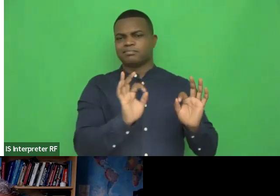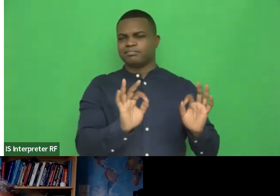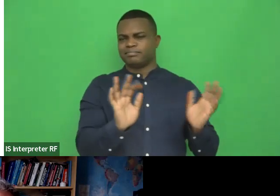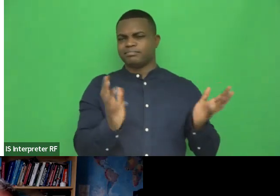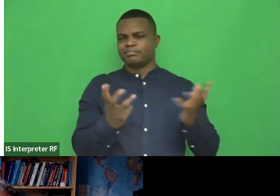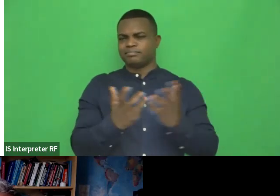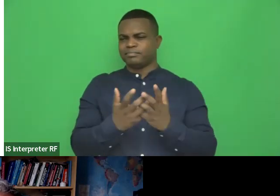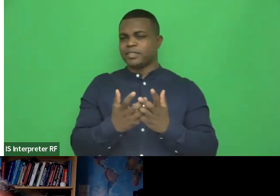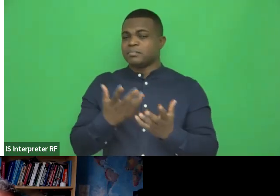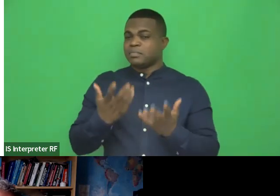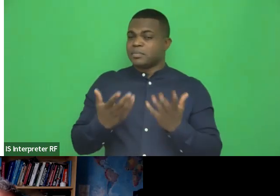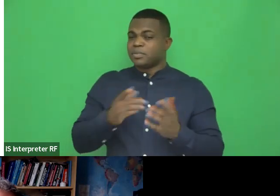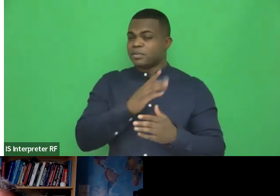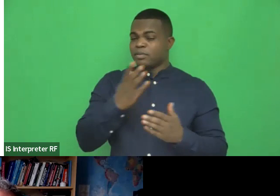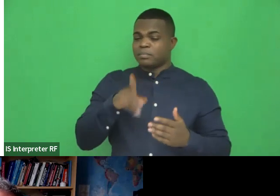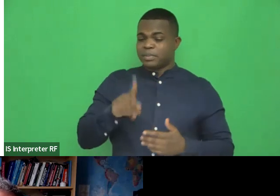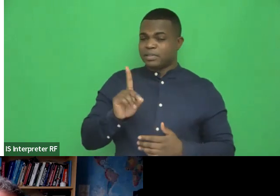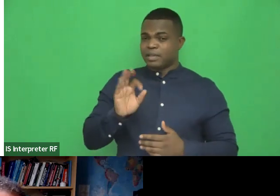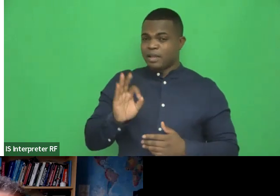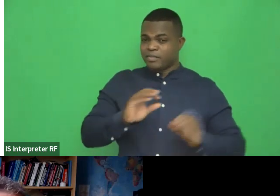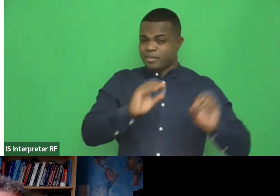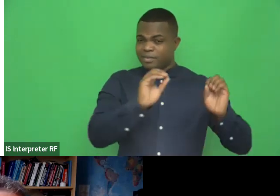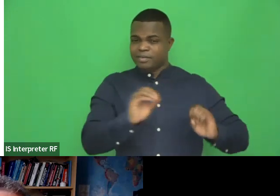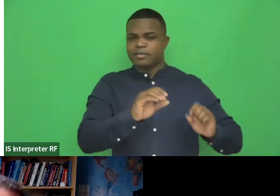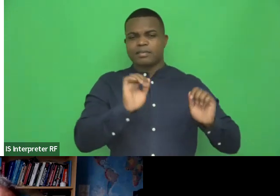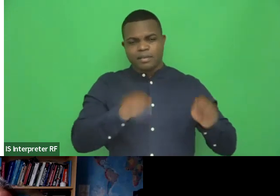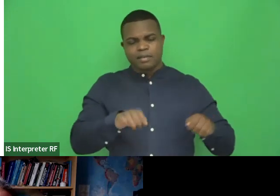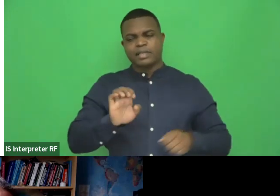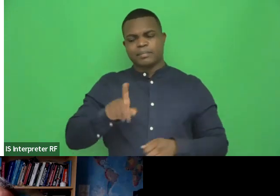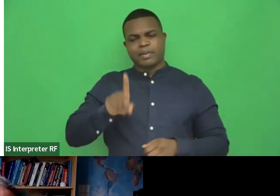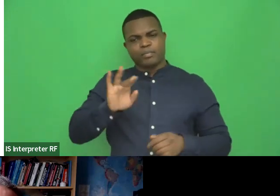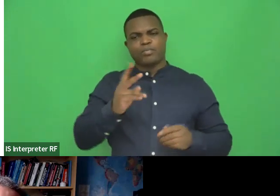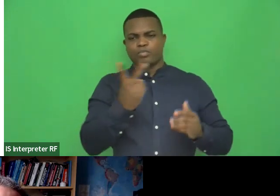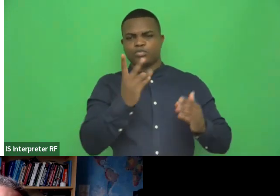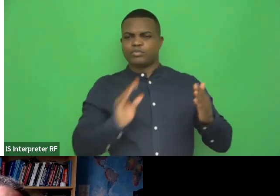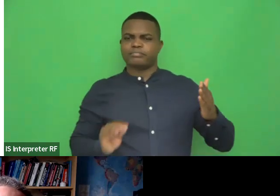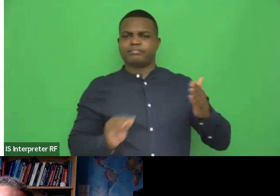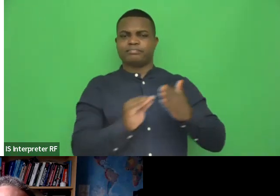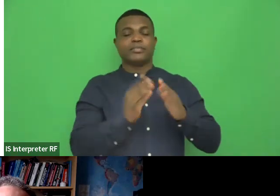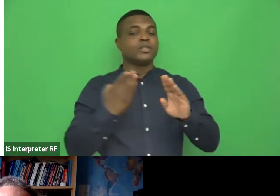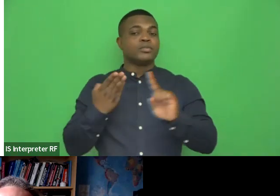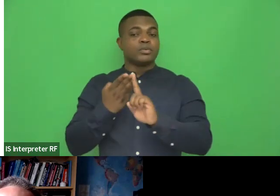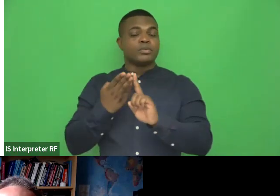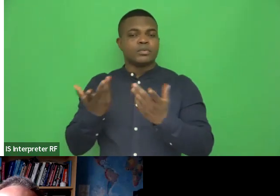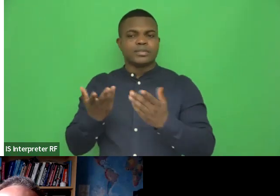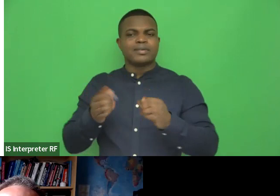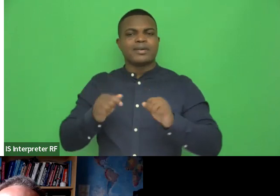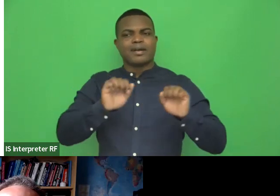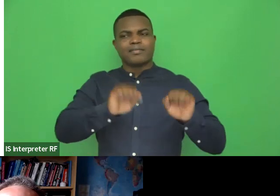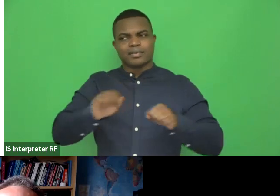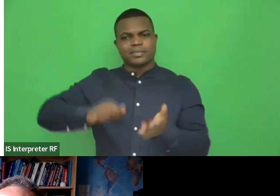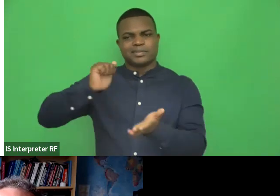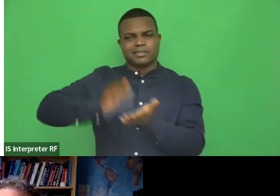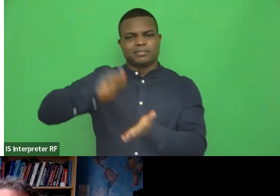accessible formats that can be of great use for many people. Thank you very much, Richard. Thank